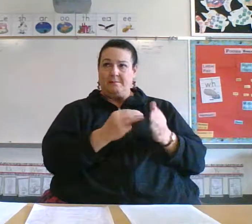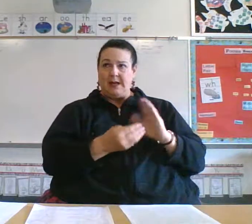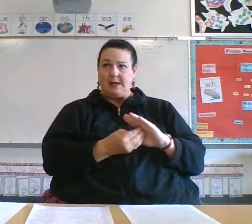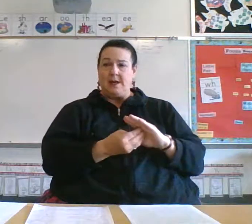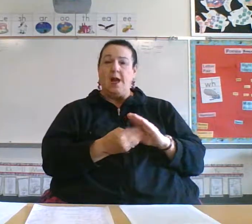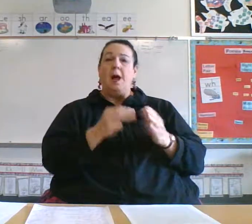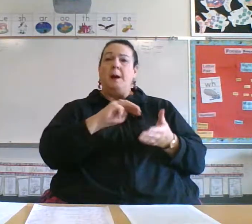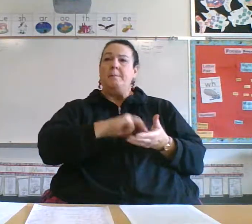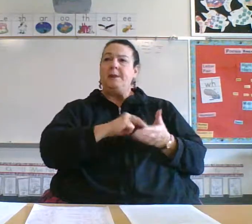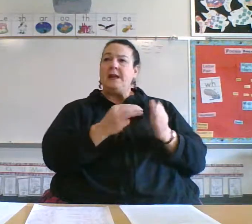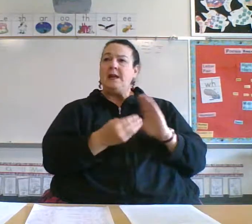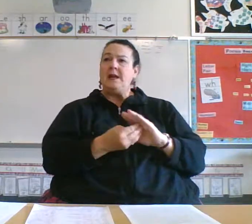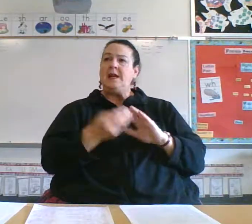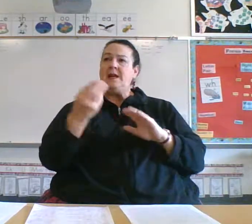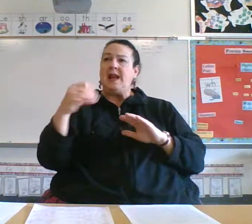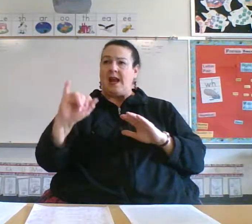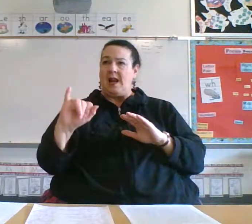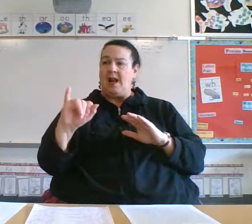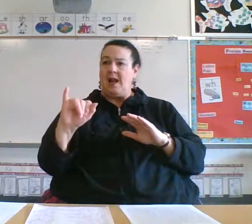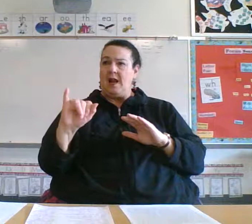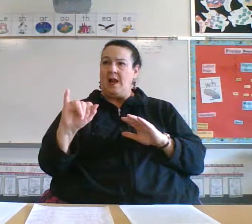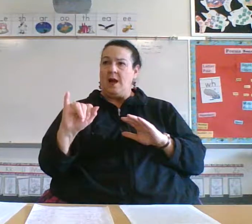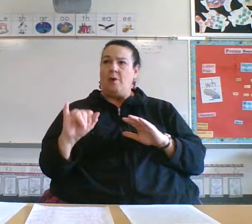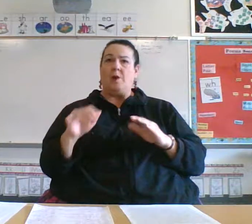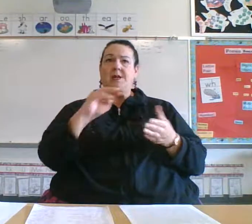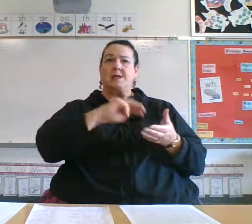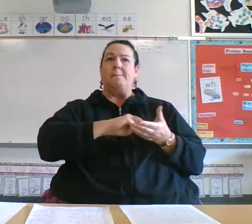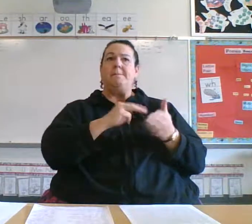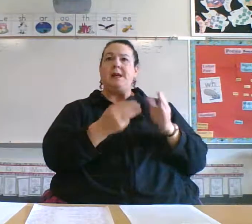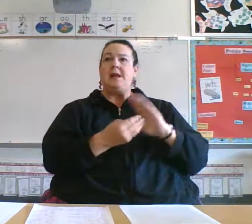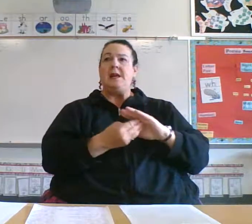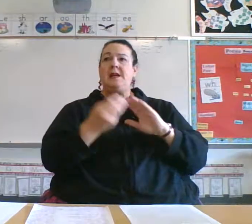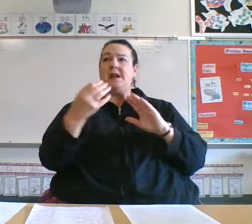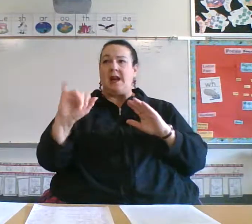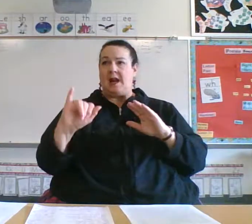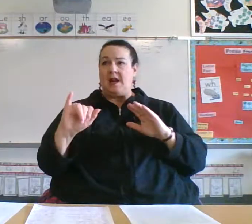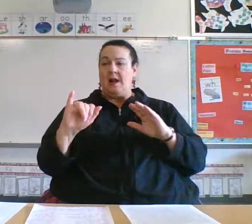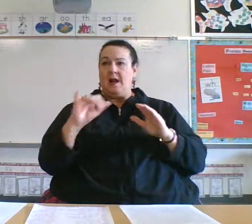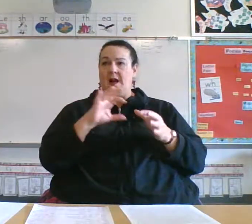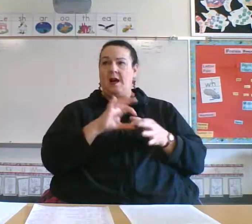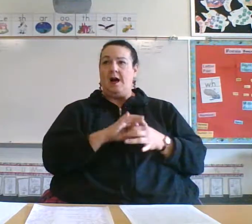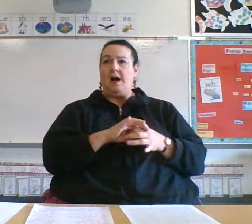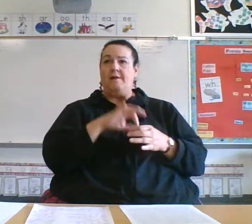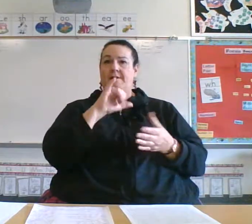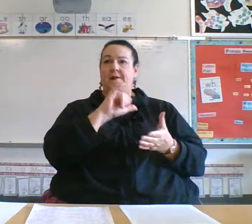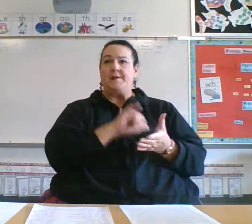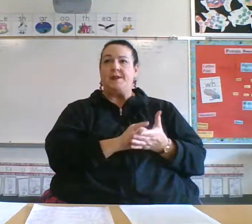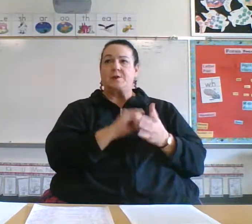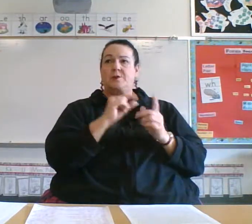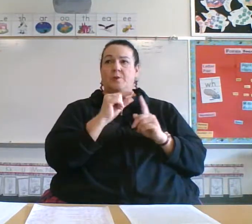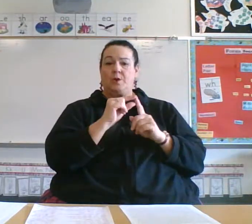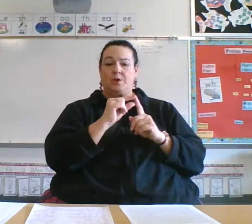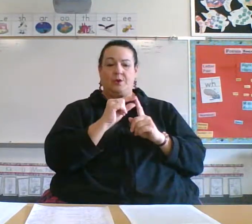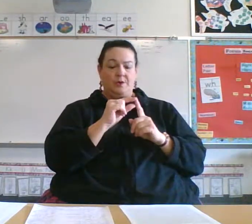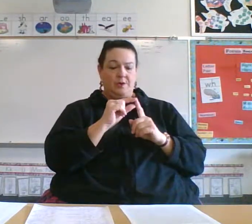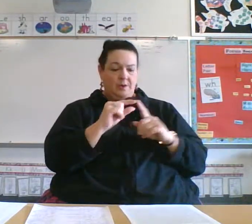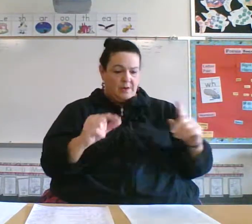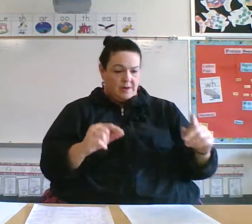Mean. Meaning. What is the meaning of this word?